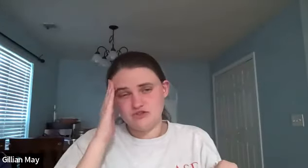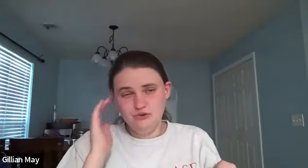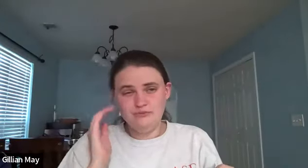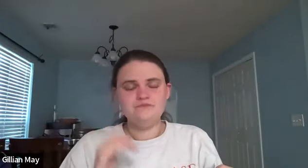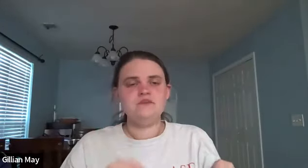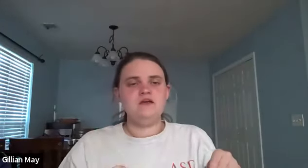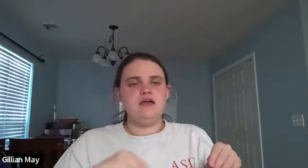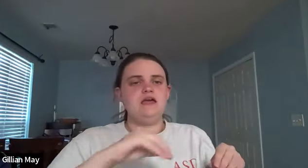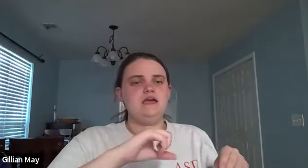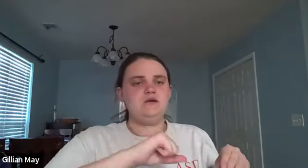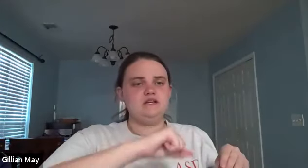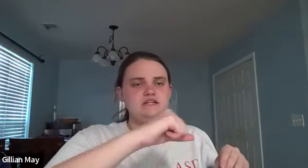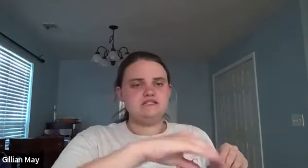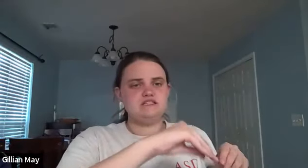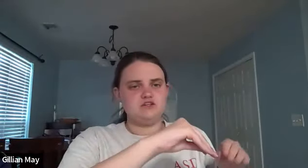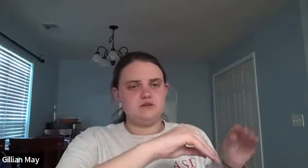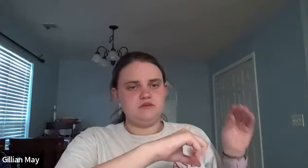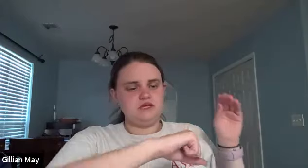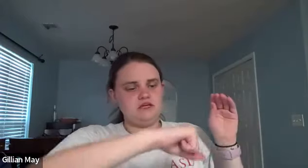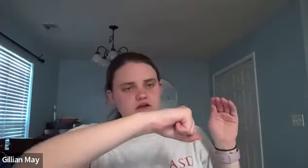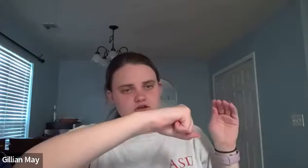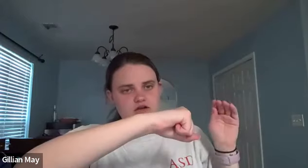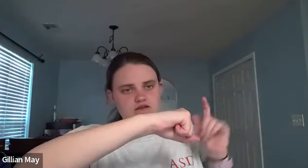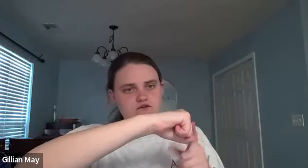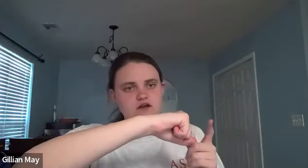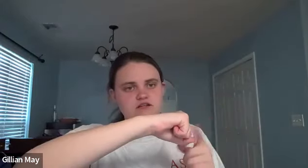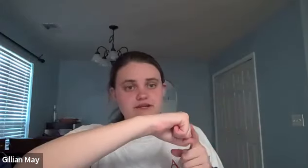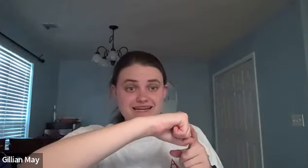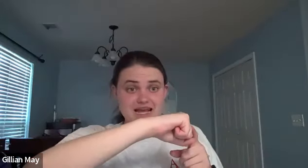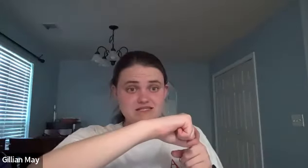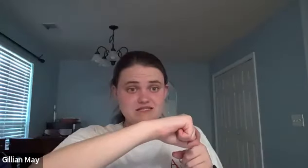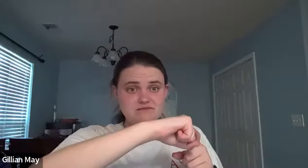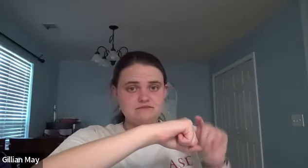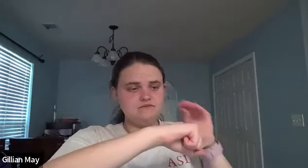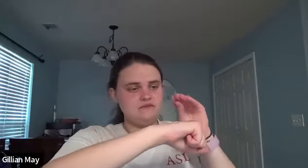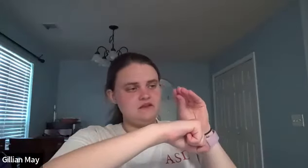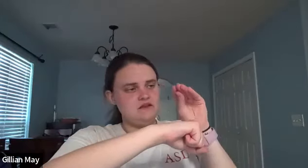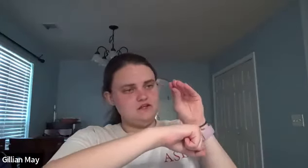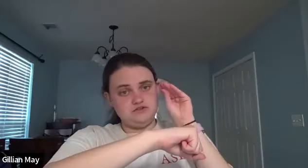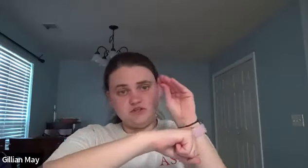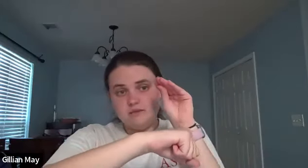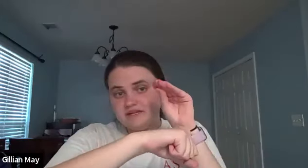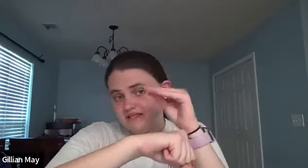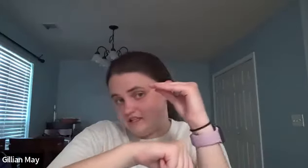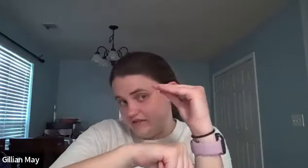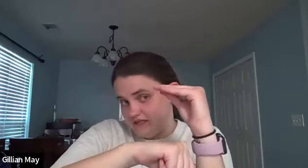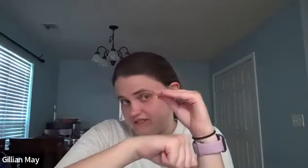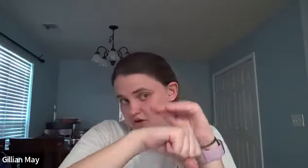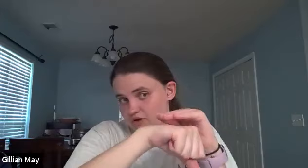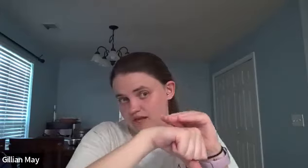counsel. And what it is it's going to be, you're going to have your non-dominant in an S. Your dominant is like in that small hand